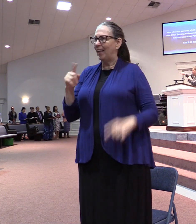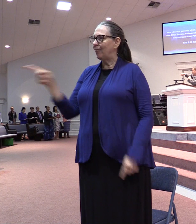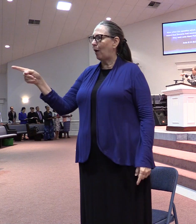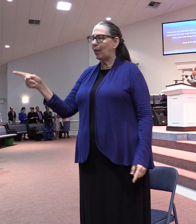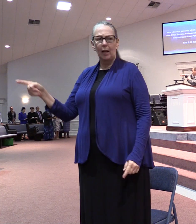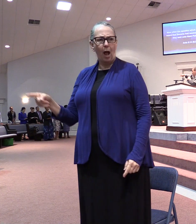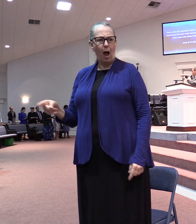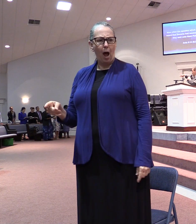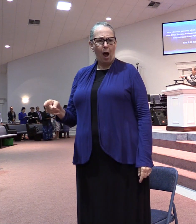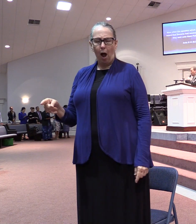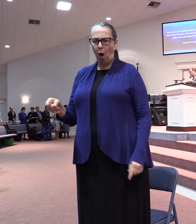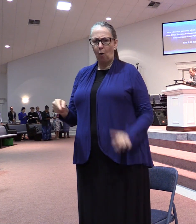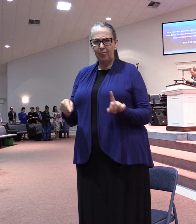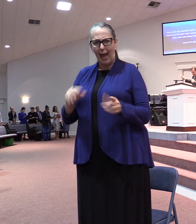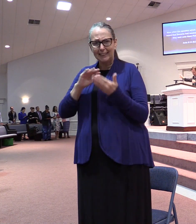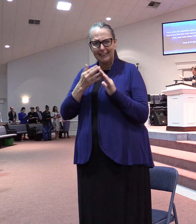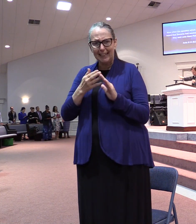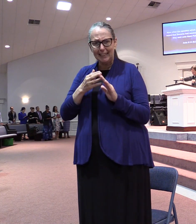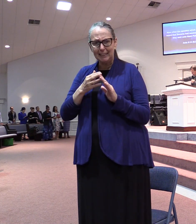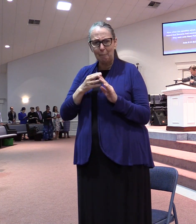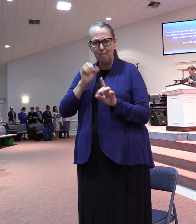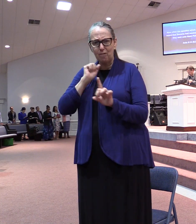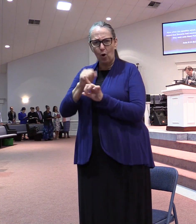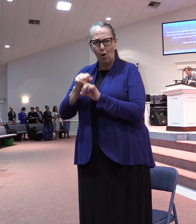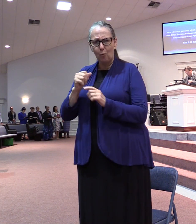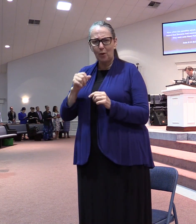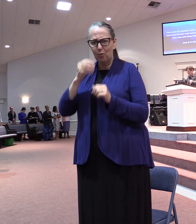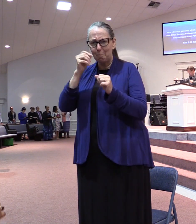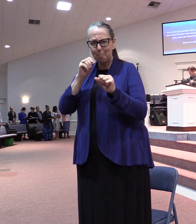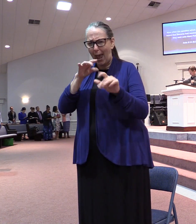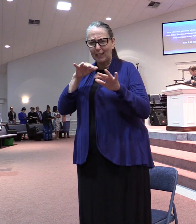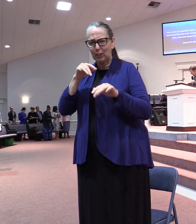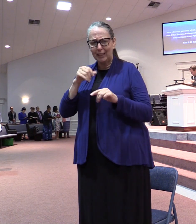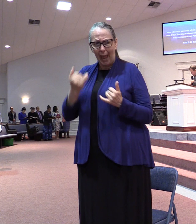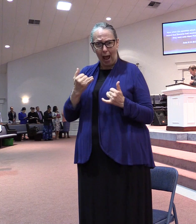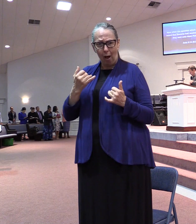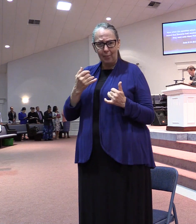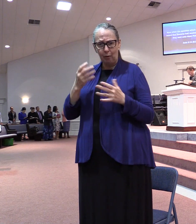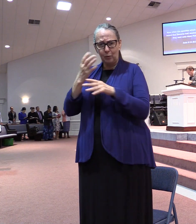been bewitched there for a long time. We better send reinforcements. And so they sent